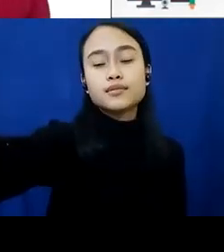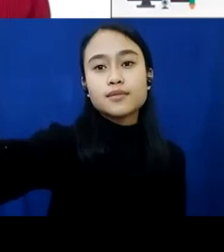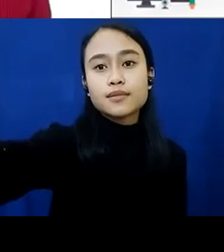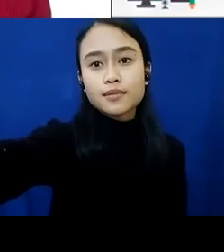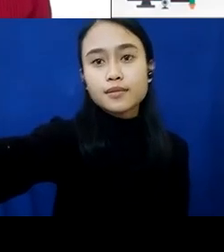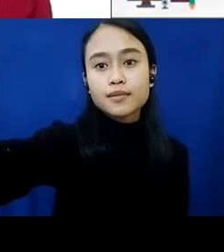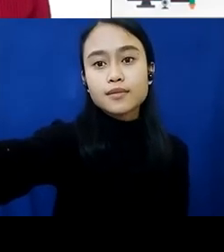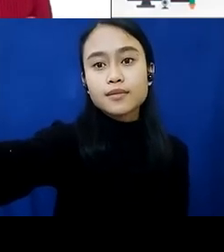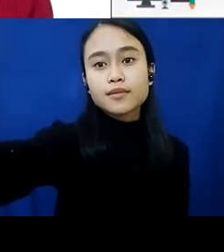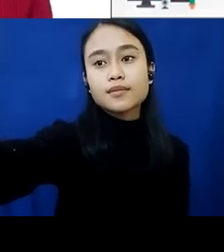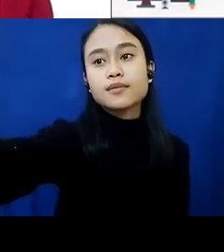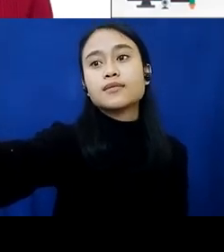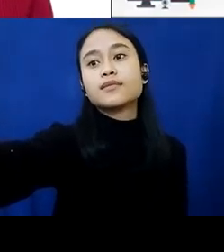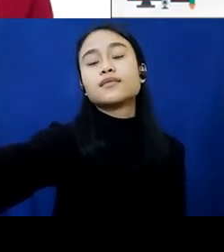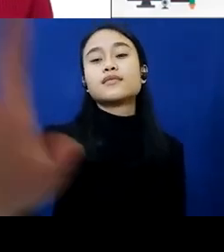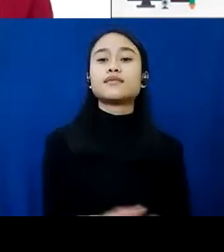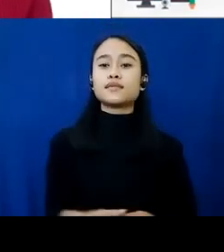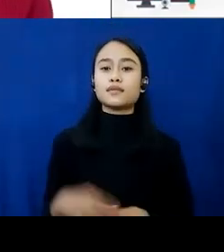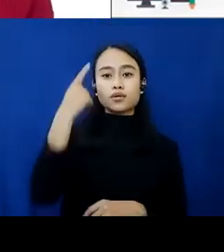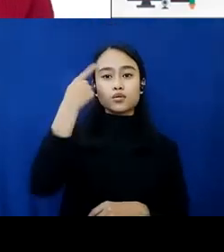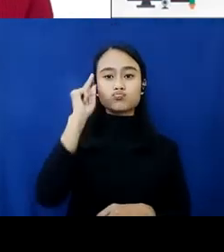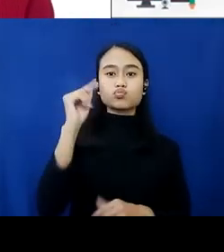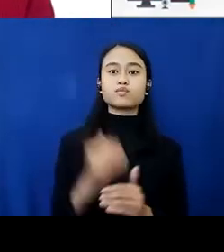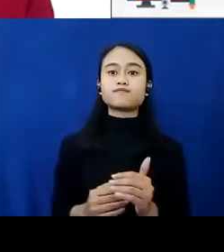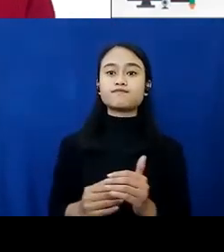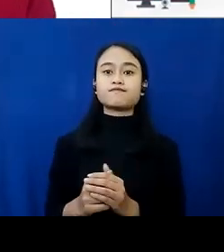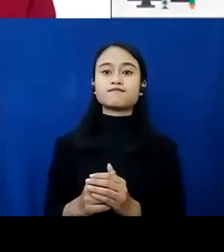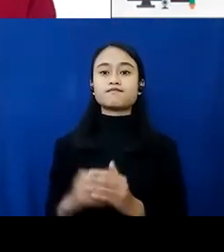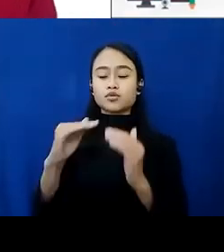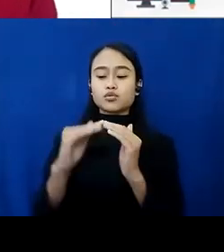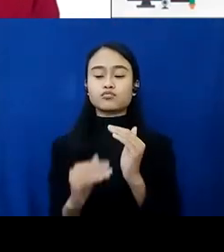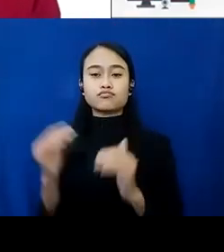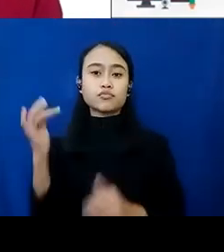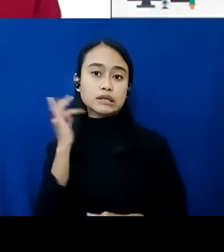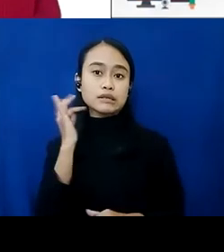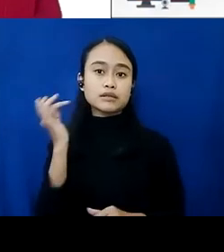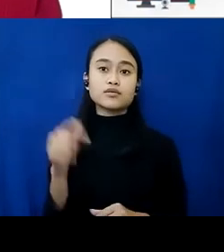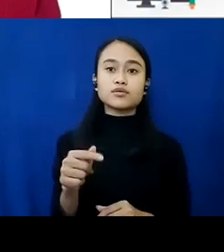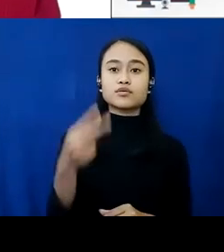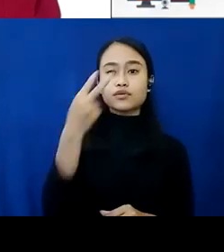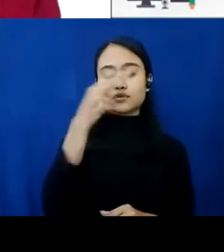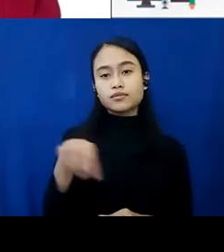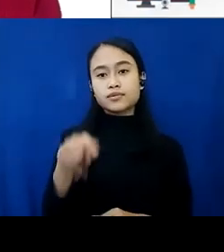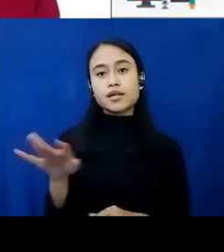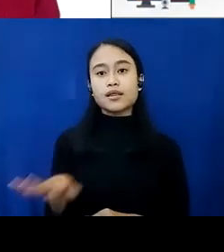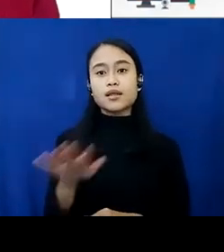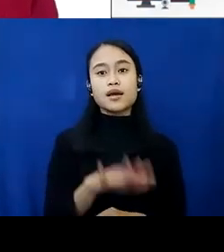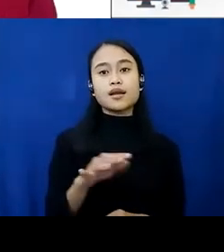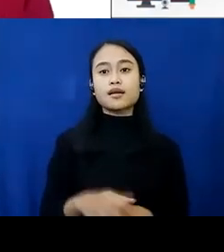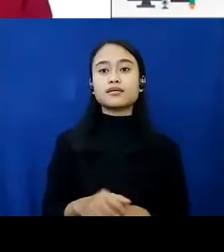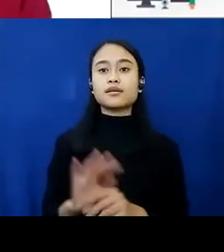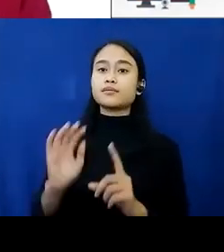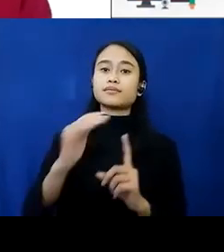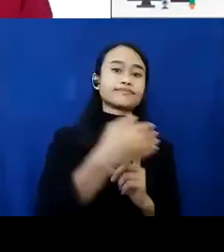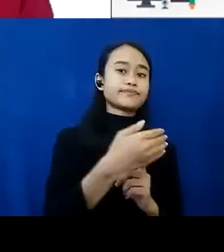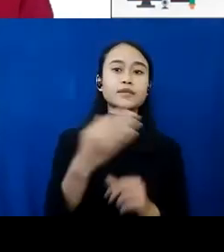and awareness of the risks in the first place teaching the children the language of safety and the protective behaviour